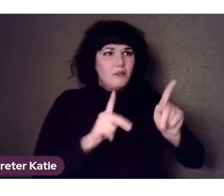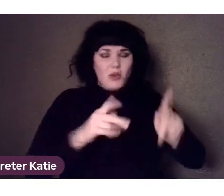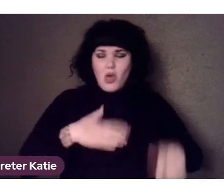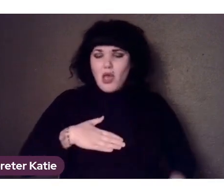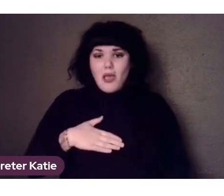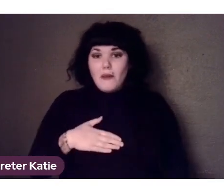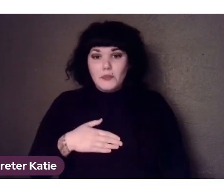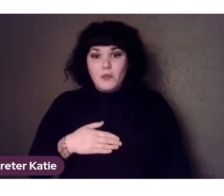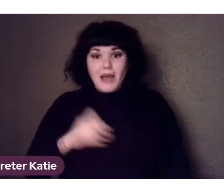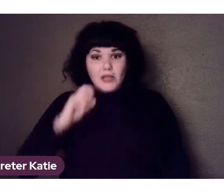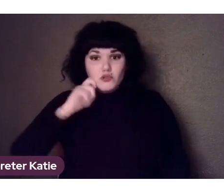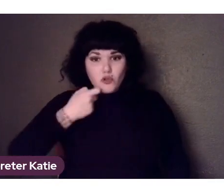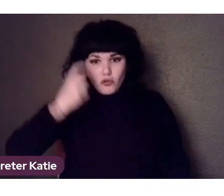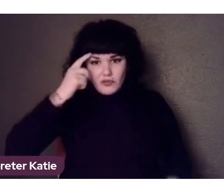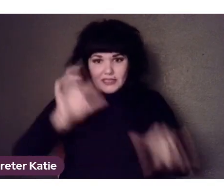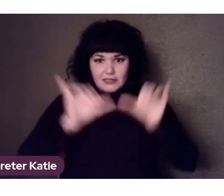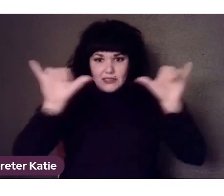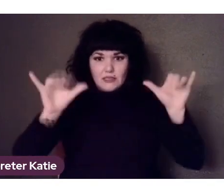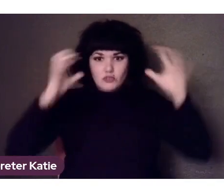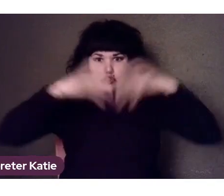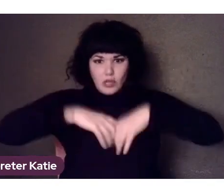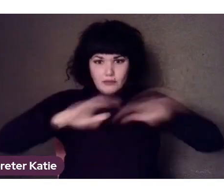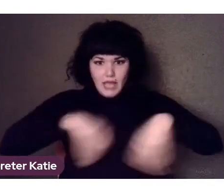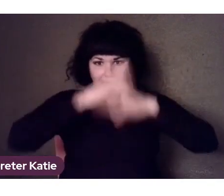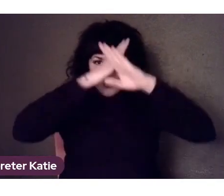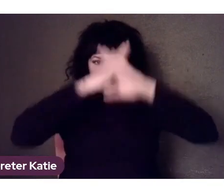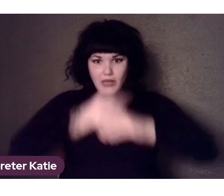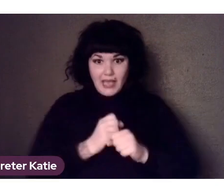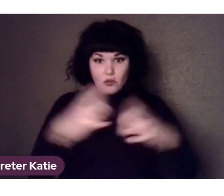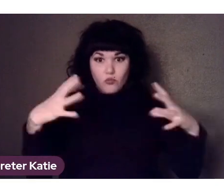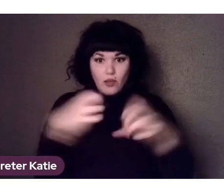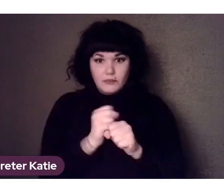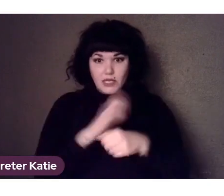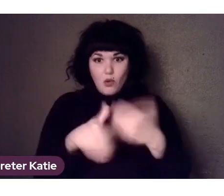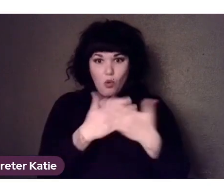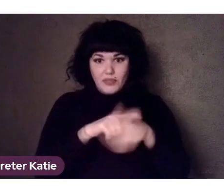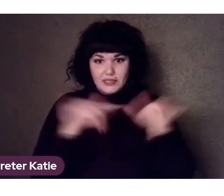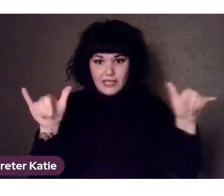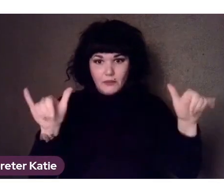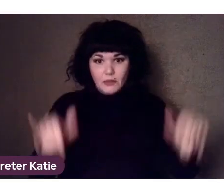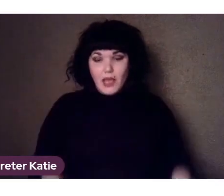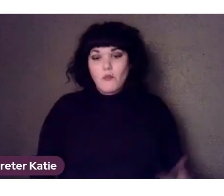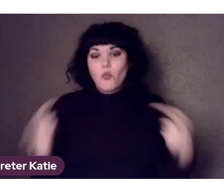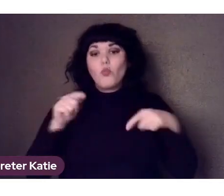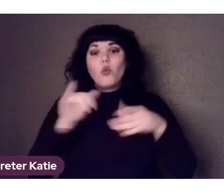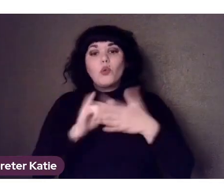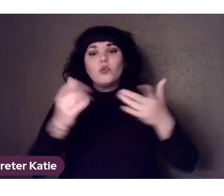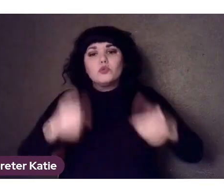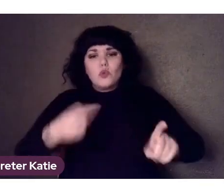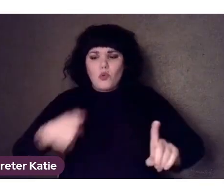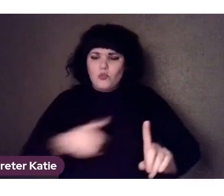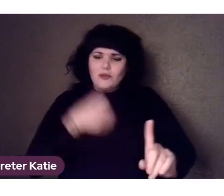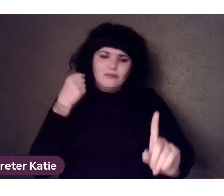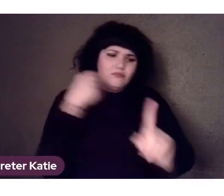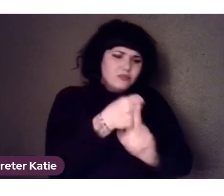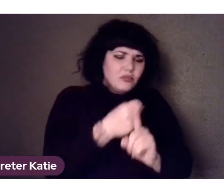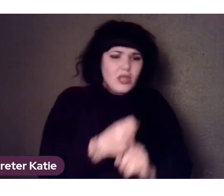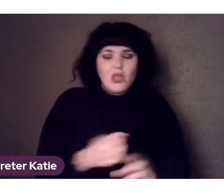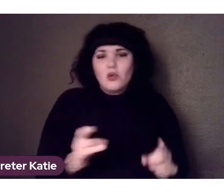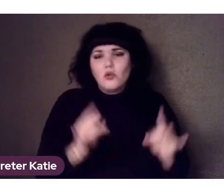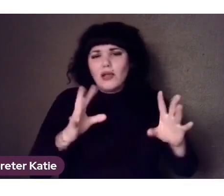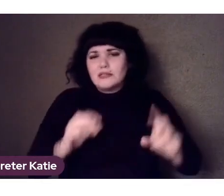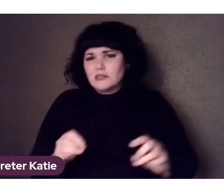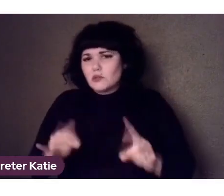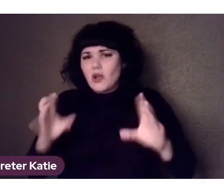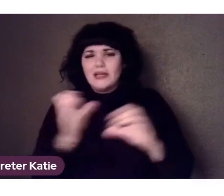and erupted all at the same time. While this was going on, we were hit with crisis after crisis. I